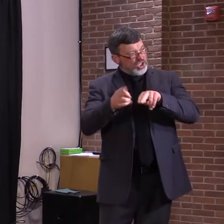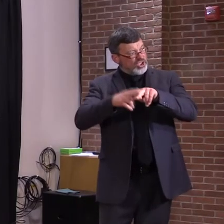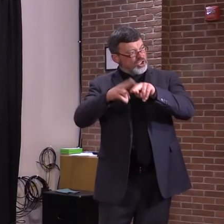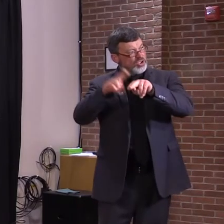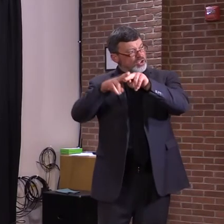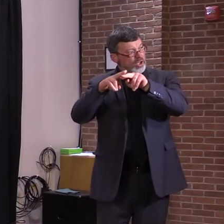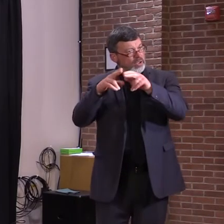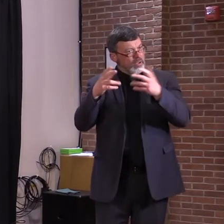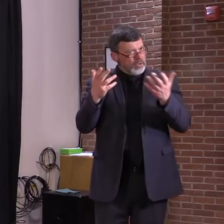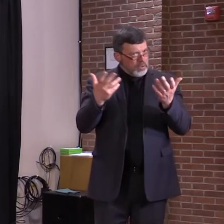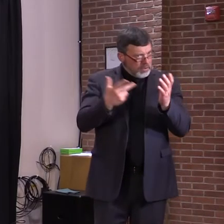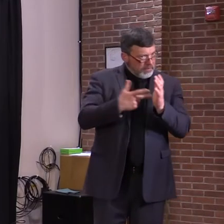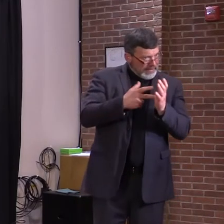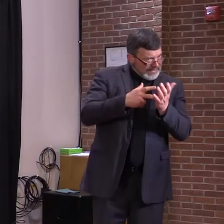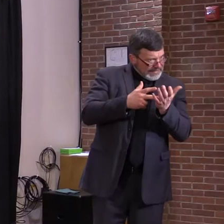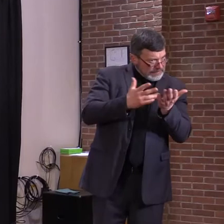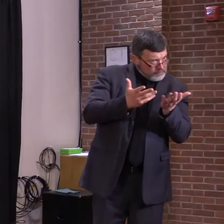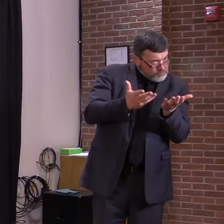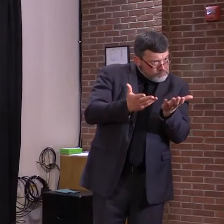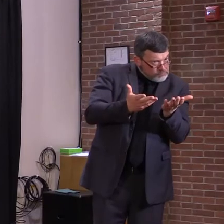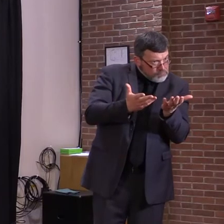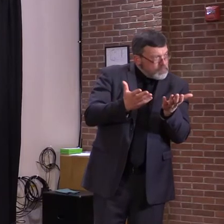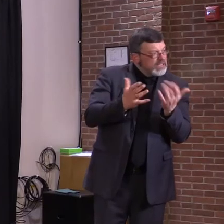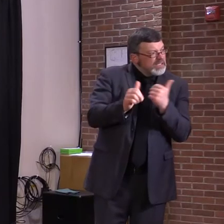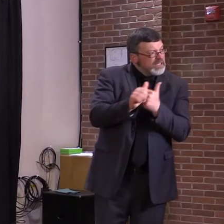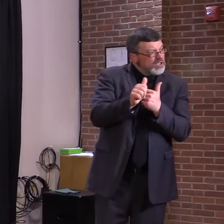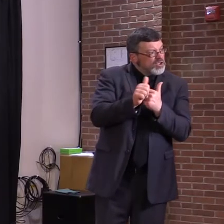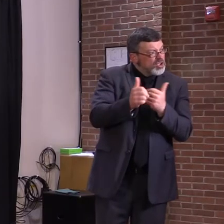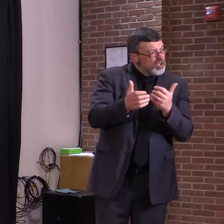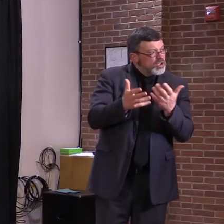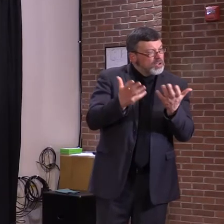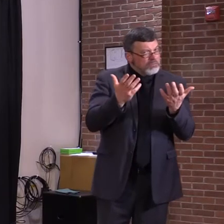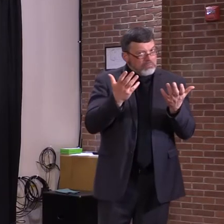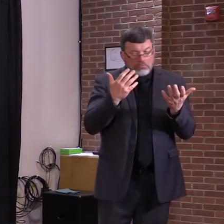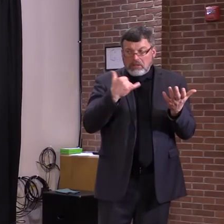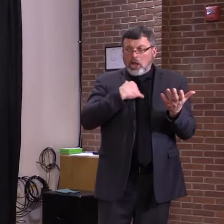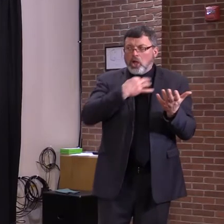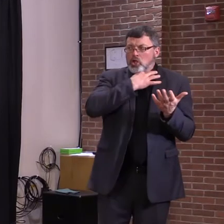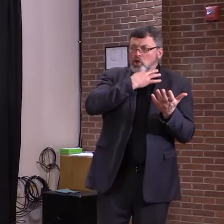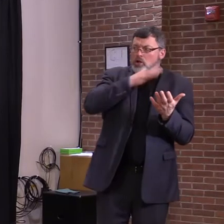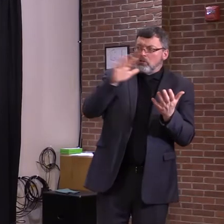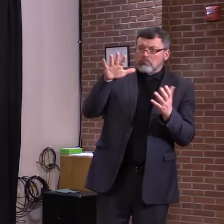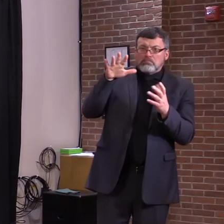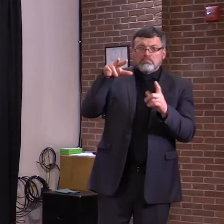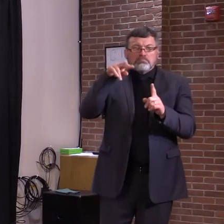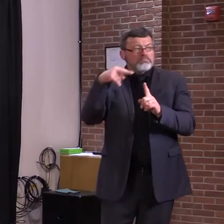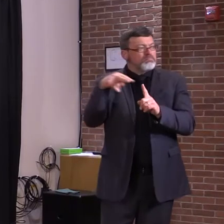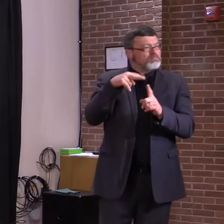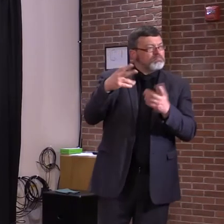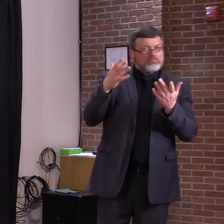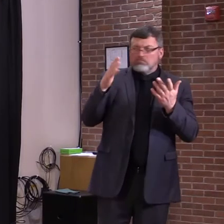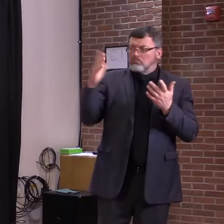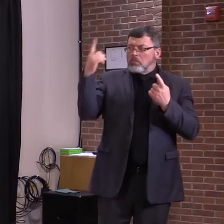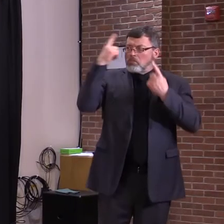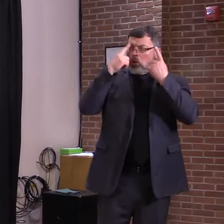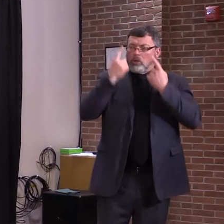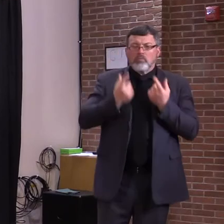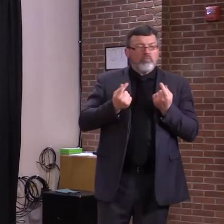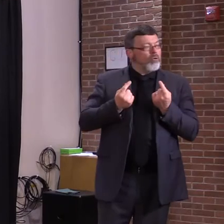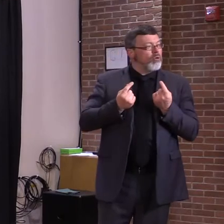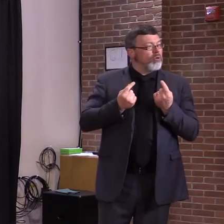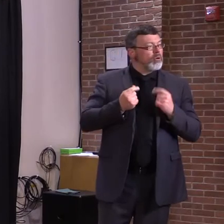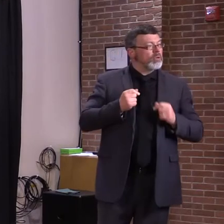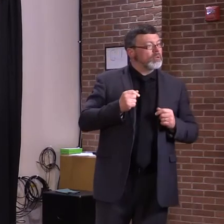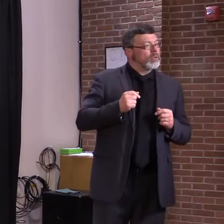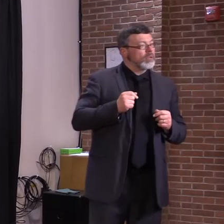kind of had any final thoughts to add on, you know, whether you believe that school districts should be